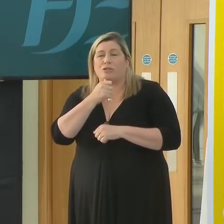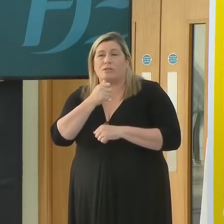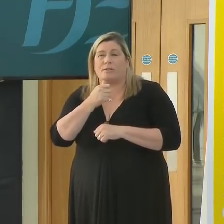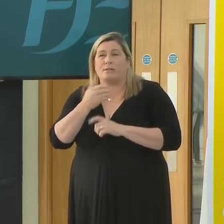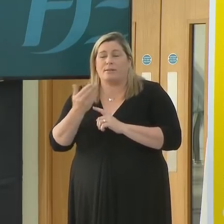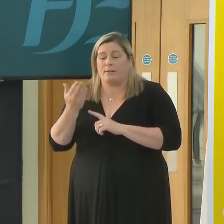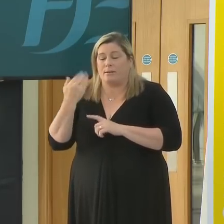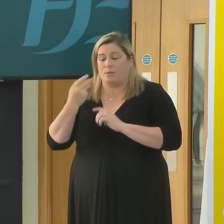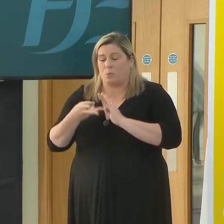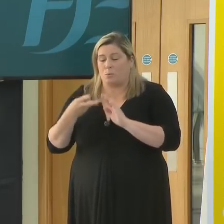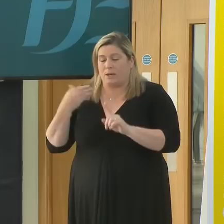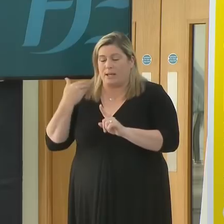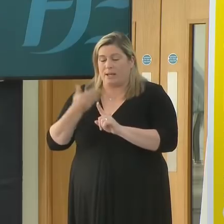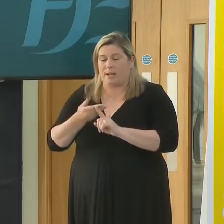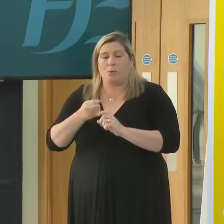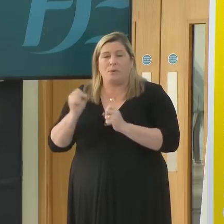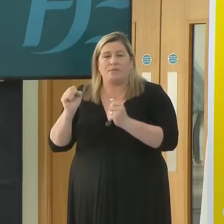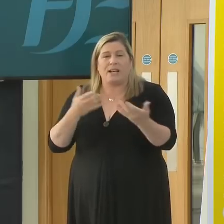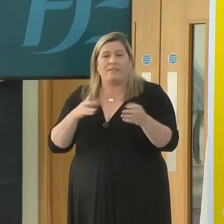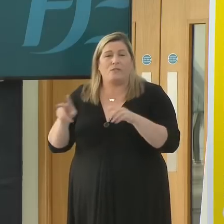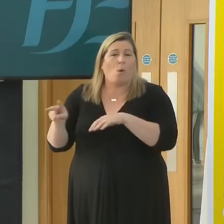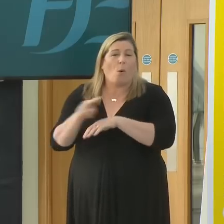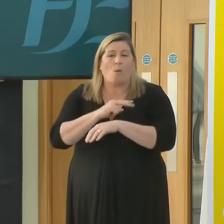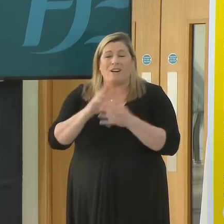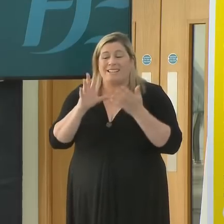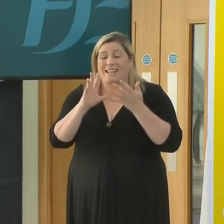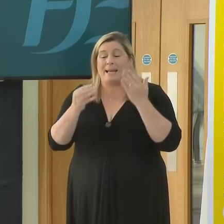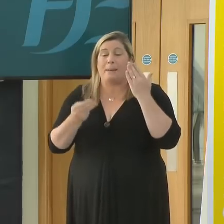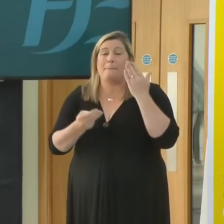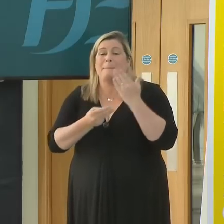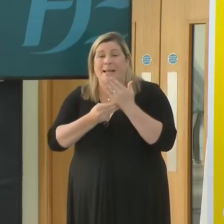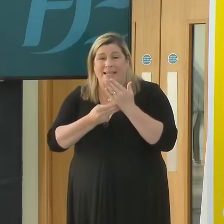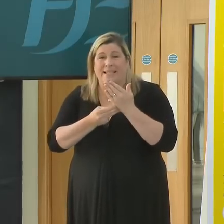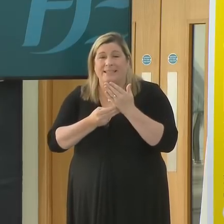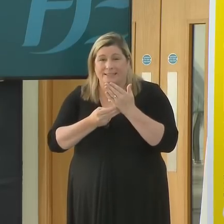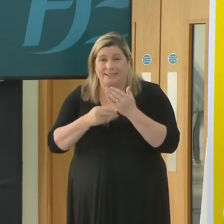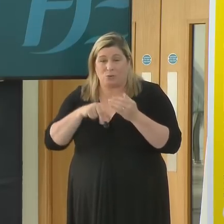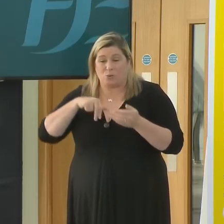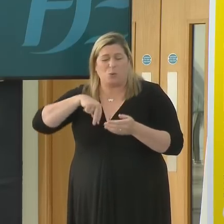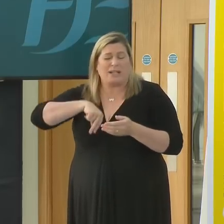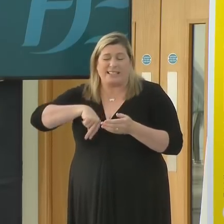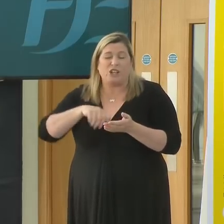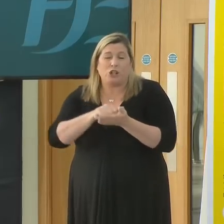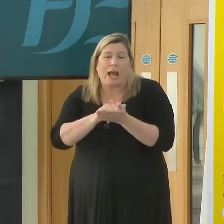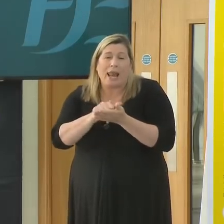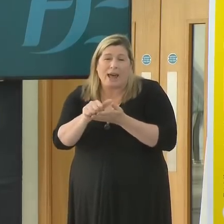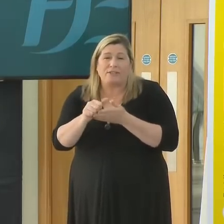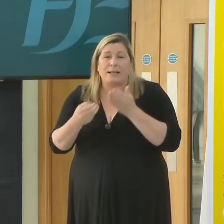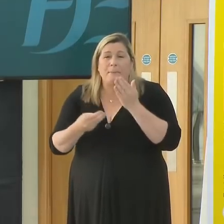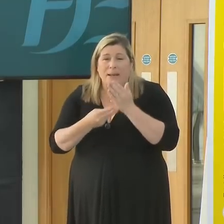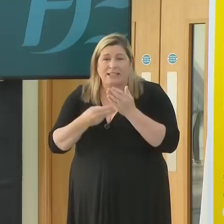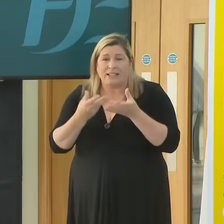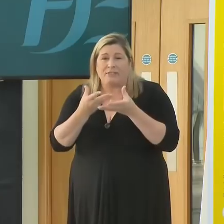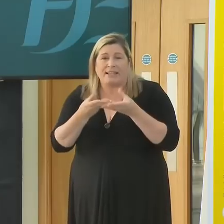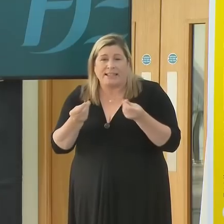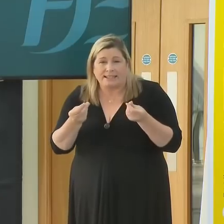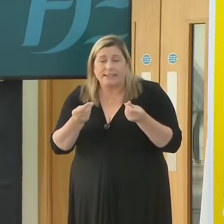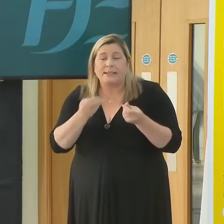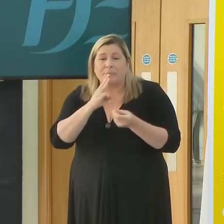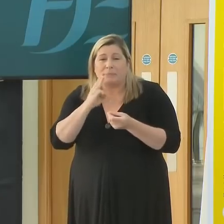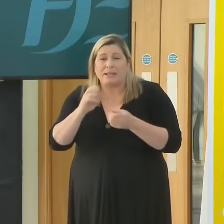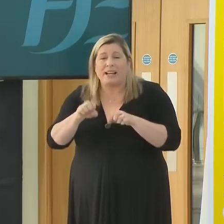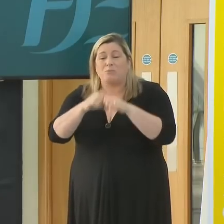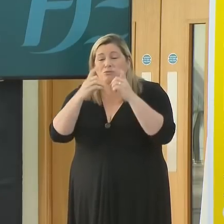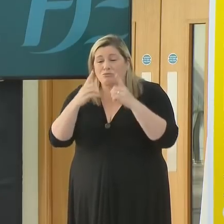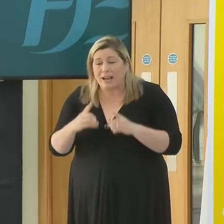have delivered over 10 million pieces of PPE, so nearly 11 million actually, in terms of the items. Now the breakdown of